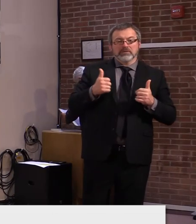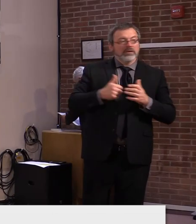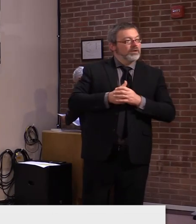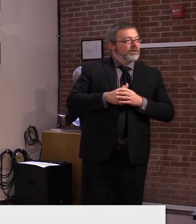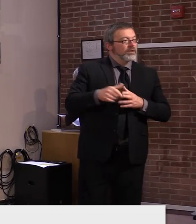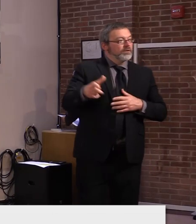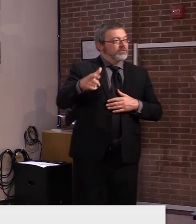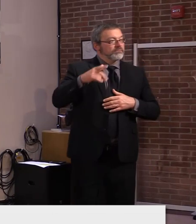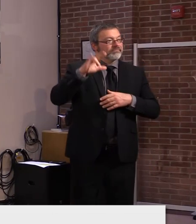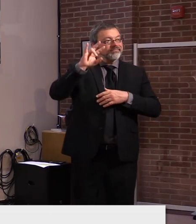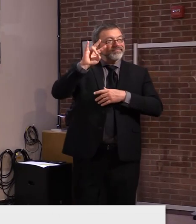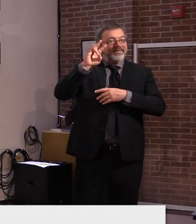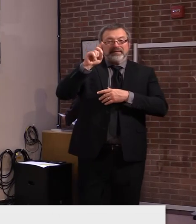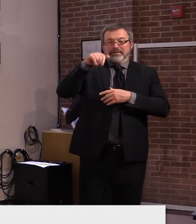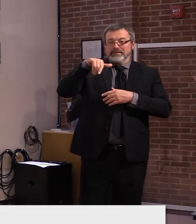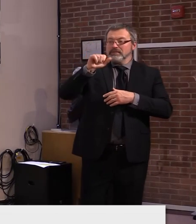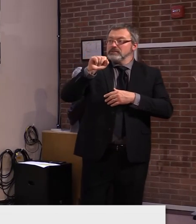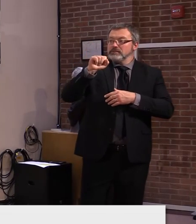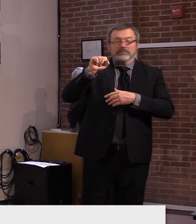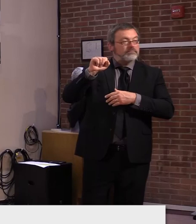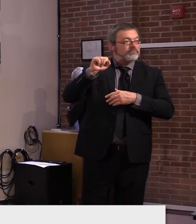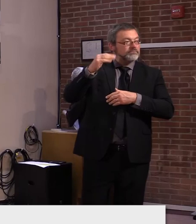Kevin, 7 days.